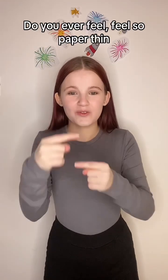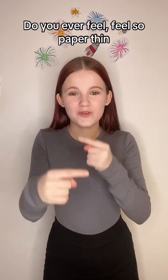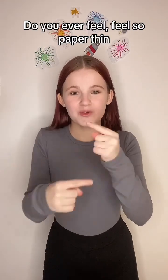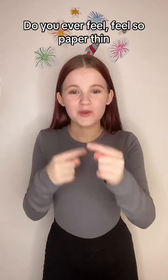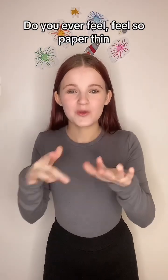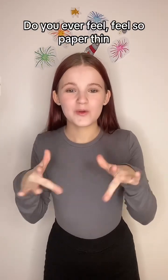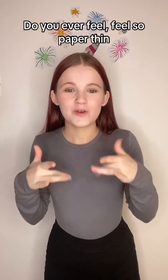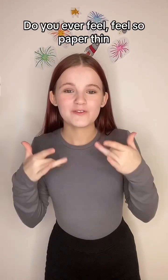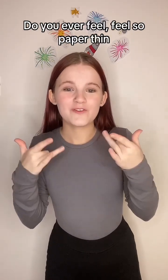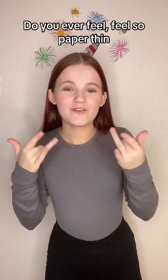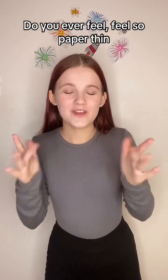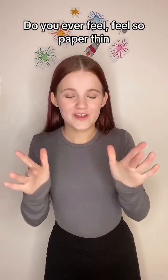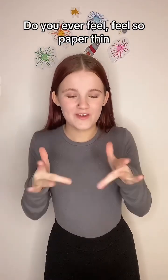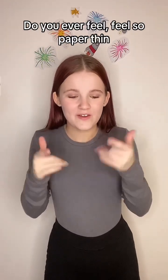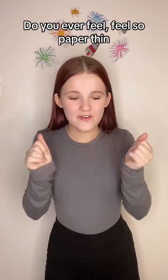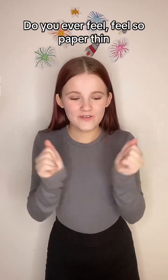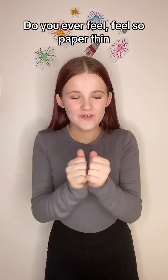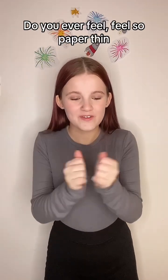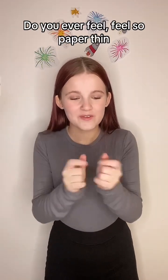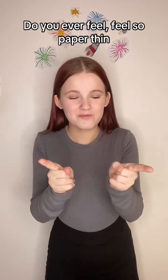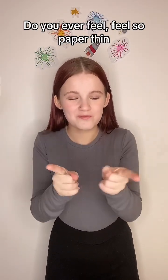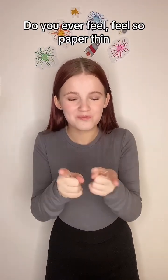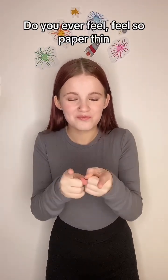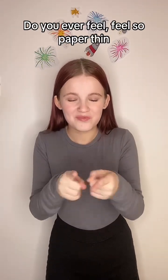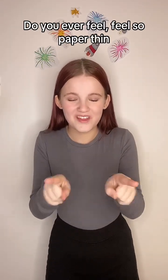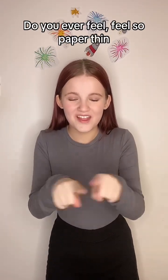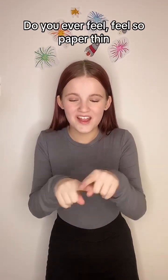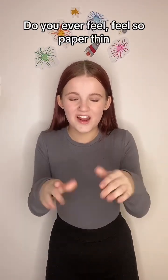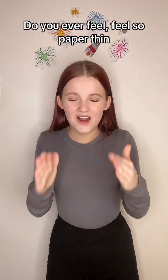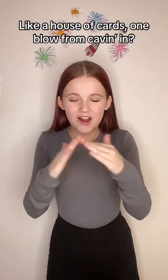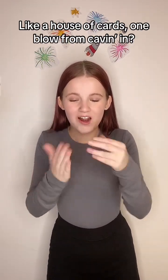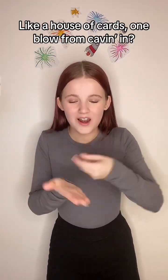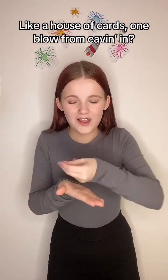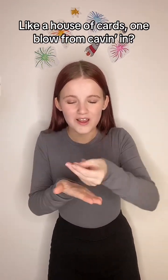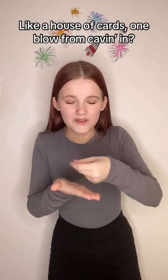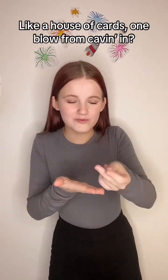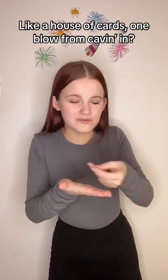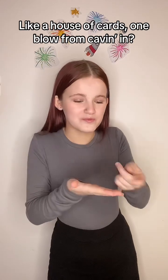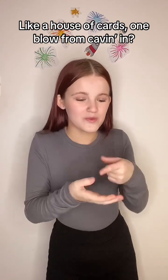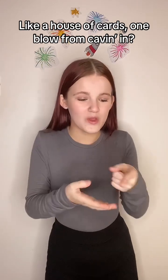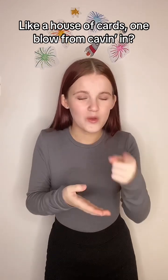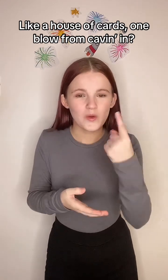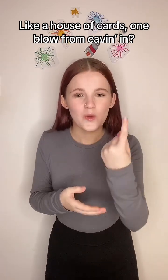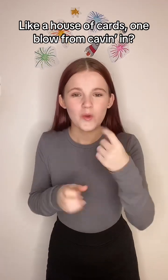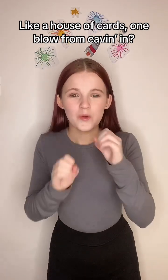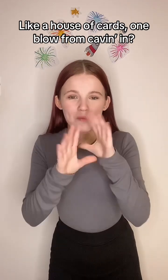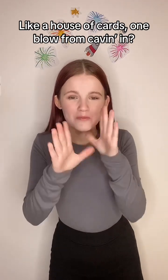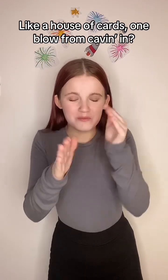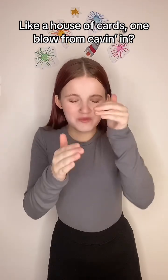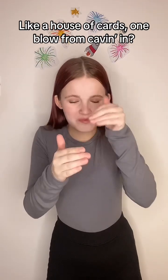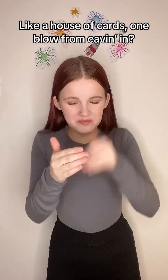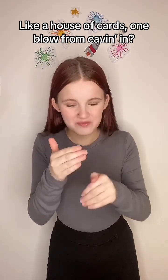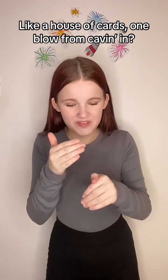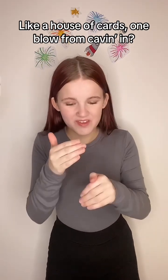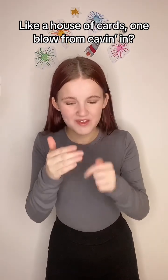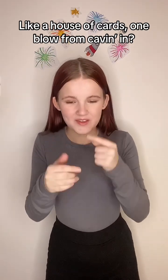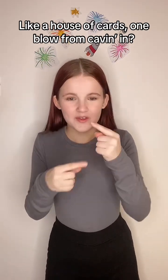Do you ever feel so paper thin? Like a house of hearts, one blow from caving in.